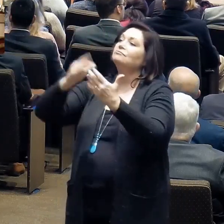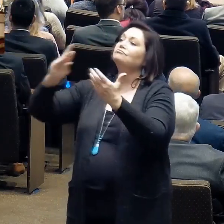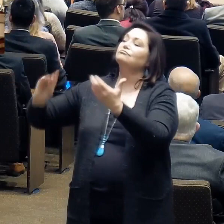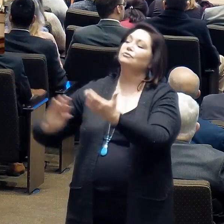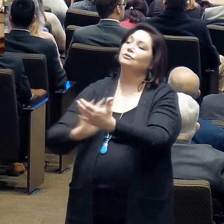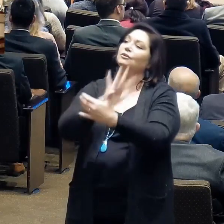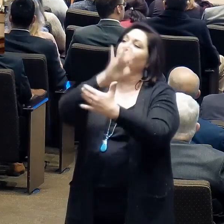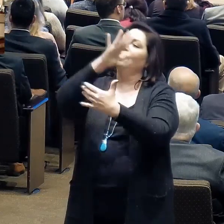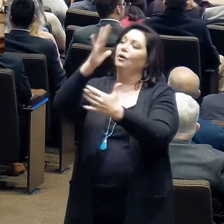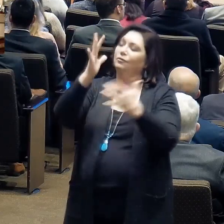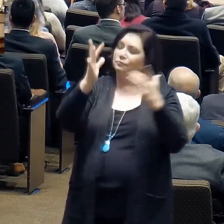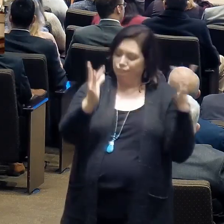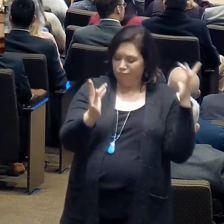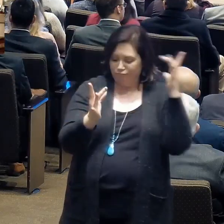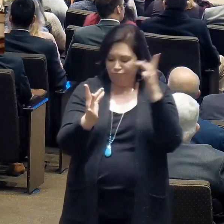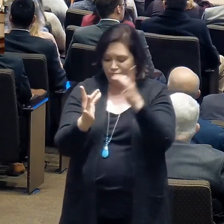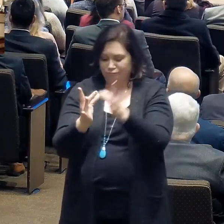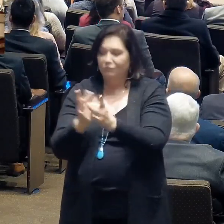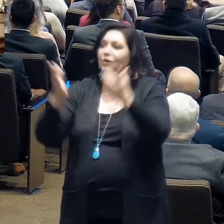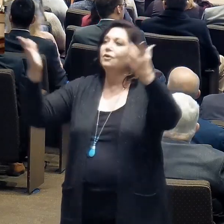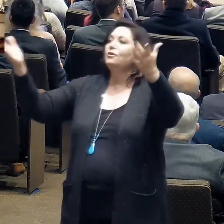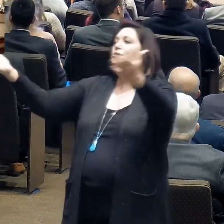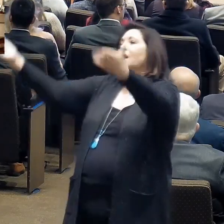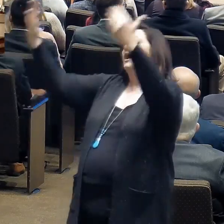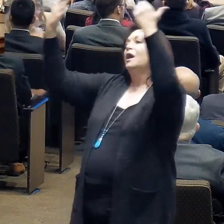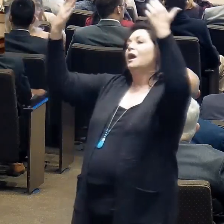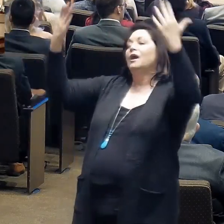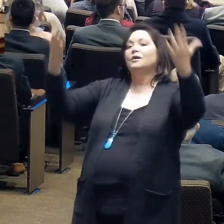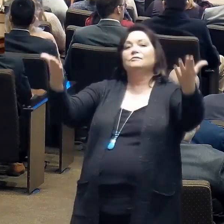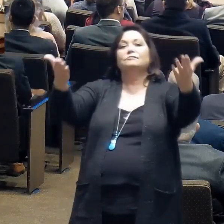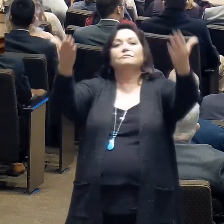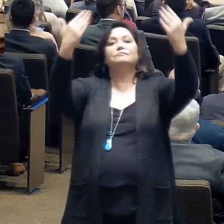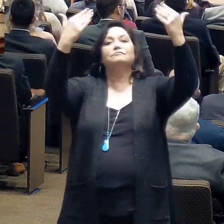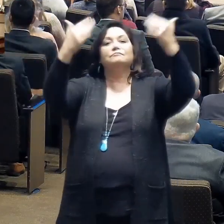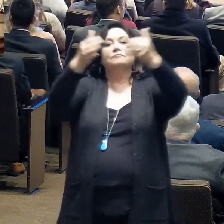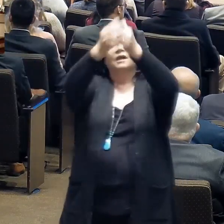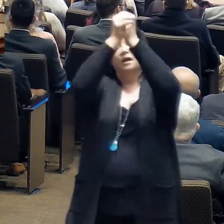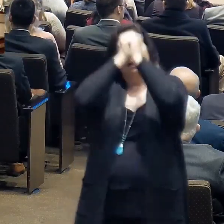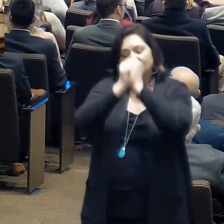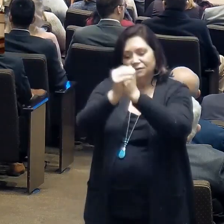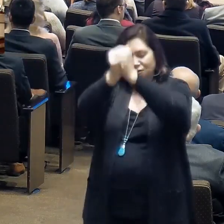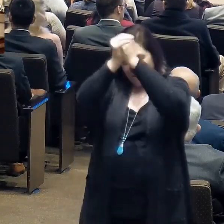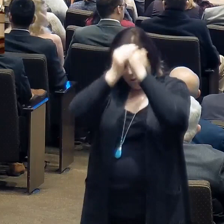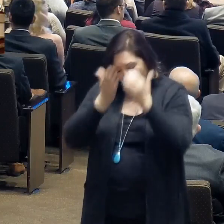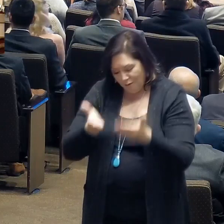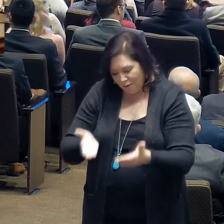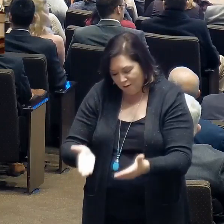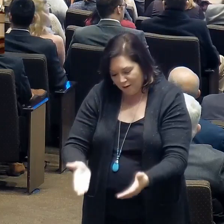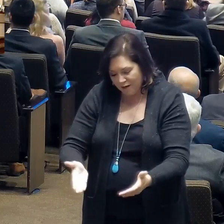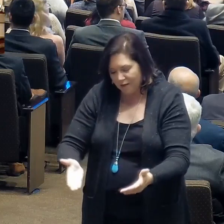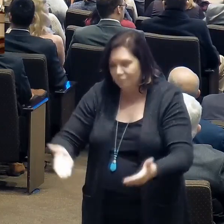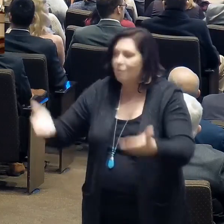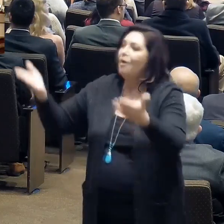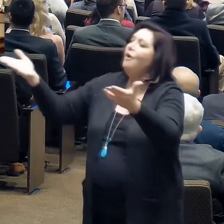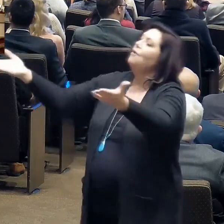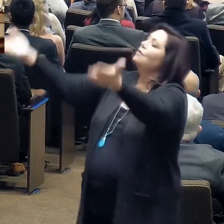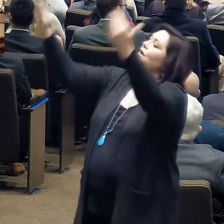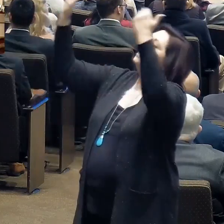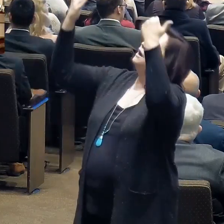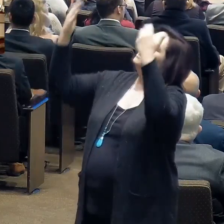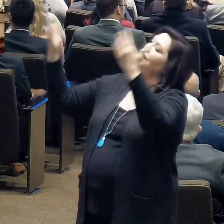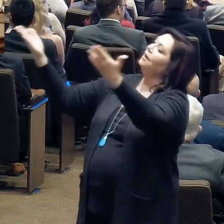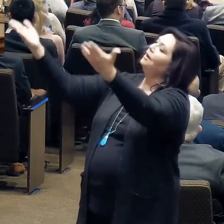highest. O come, let us adore him. O come,